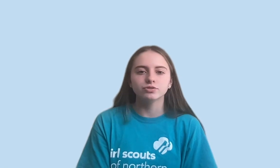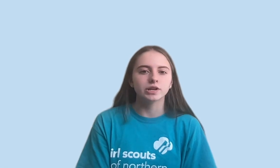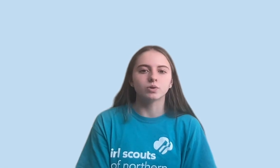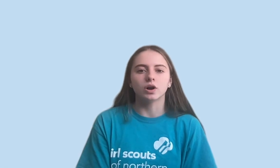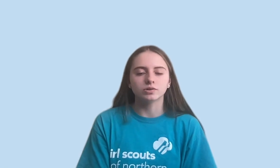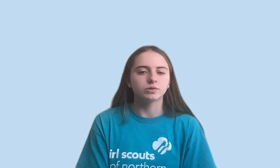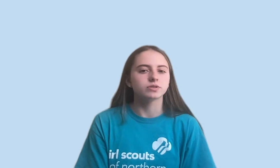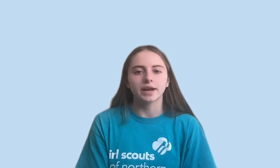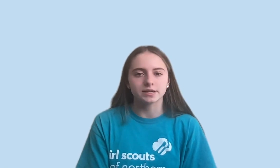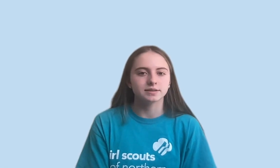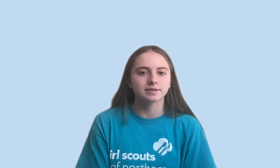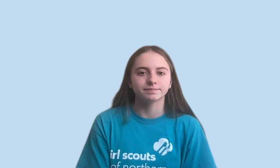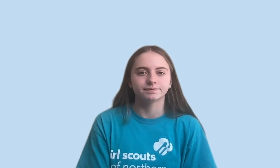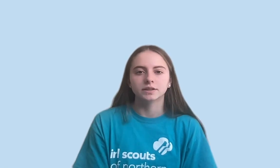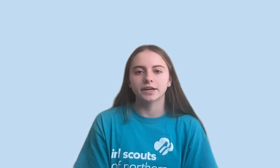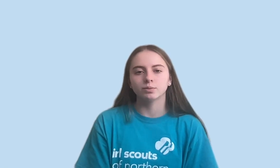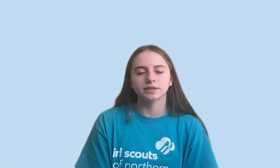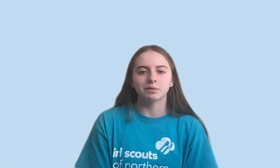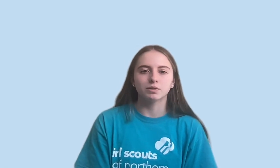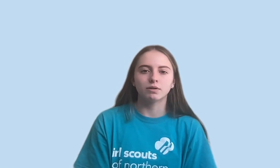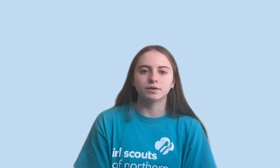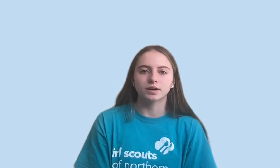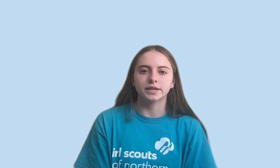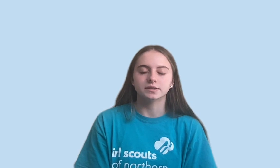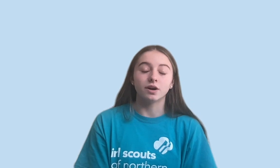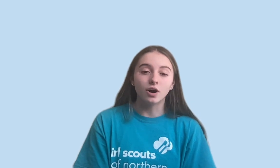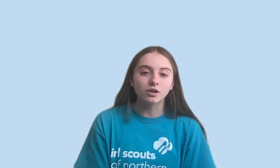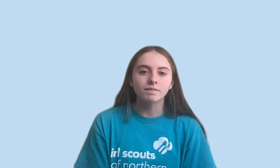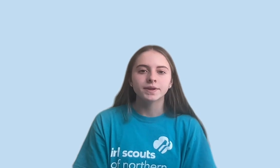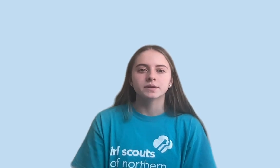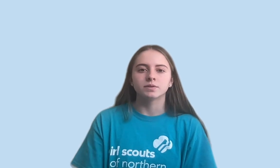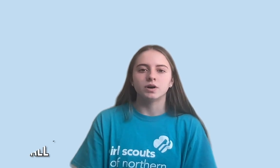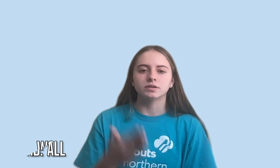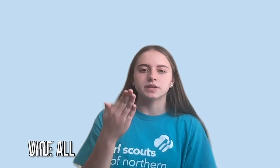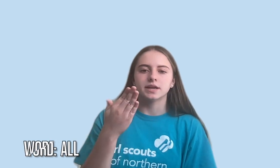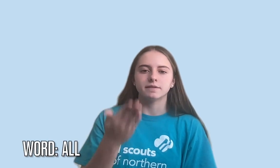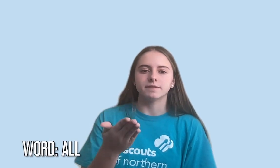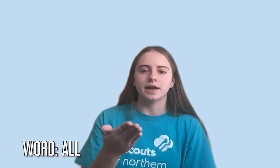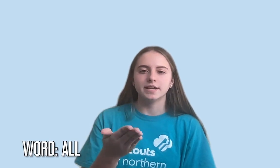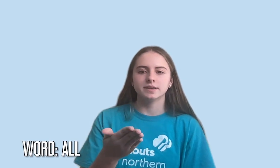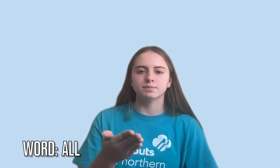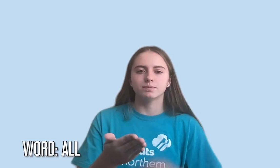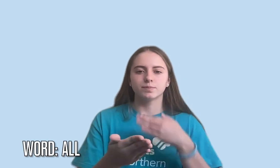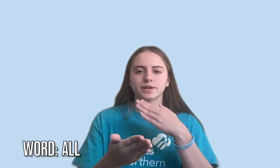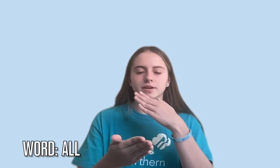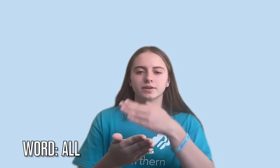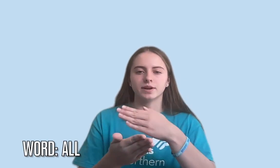children, or uncles, or aunts. The next word that we'll go over is all. So all is taking a flat hand, bringing another